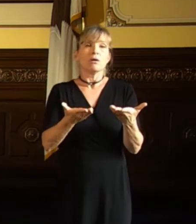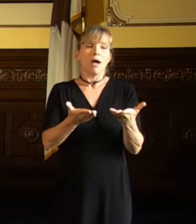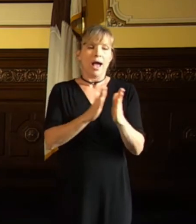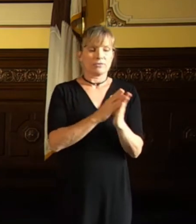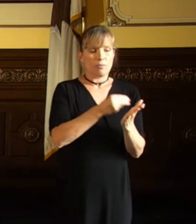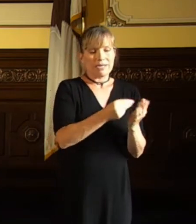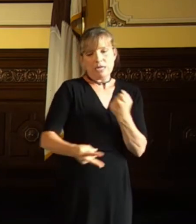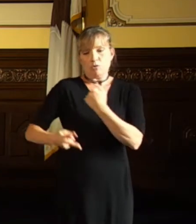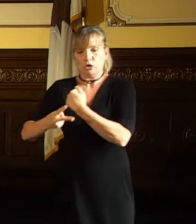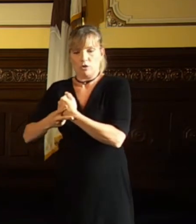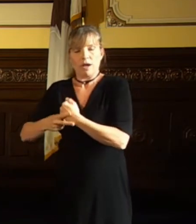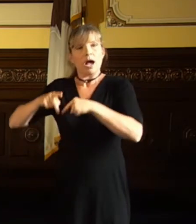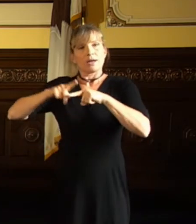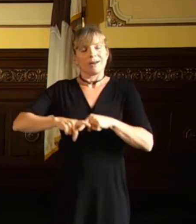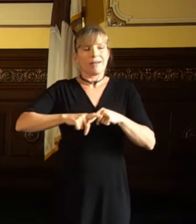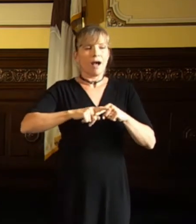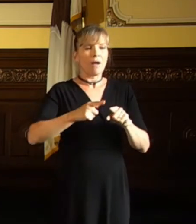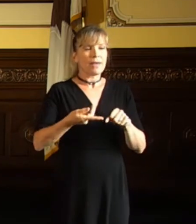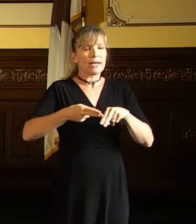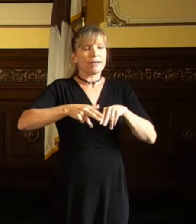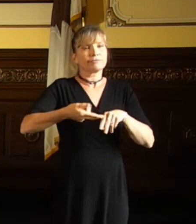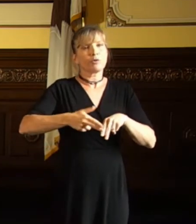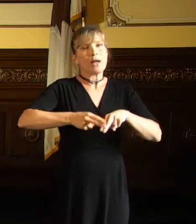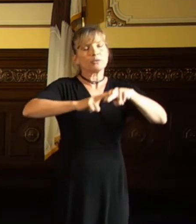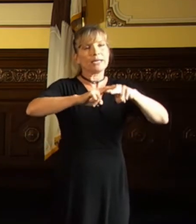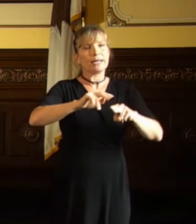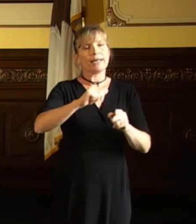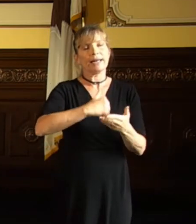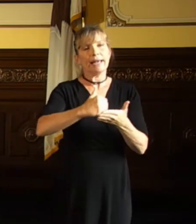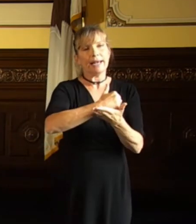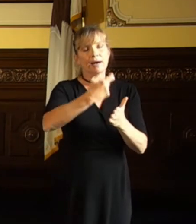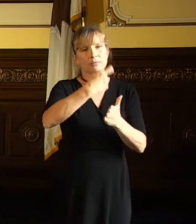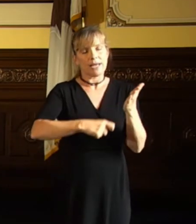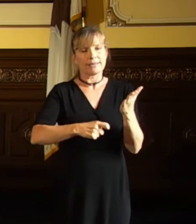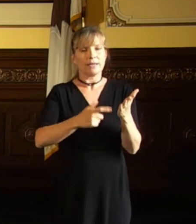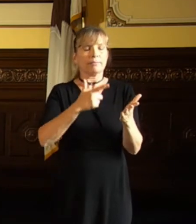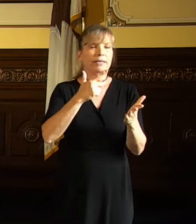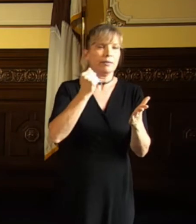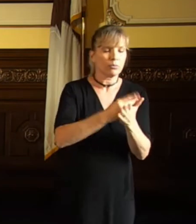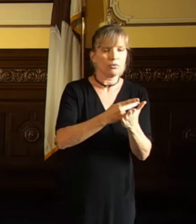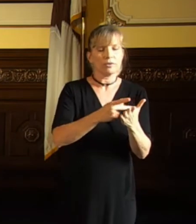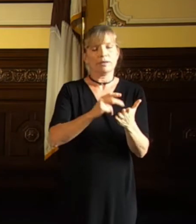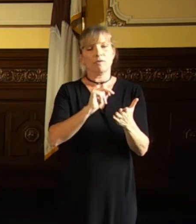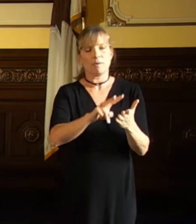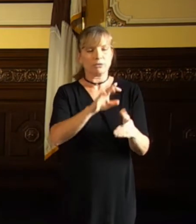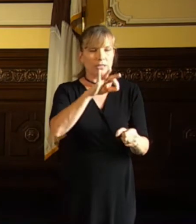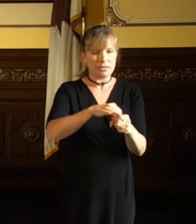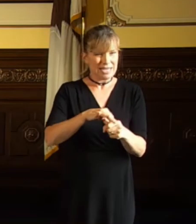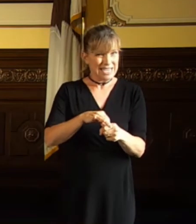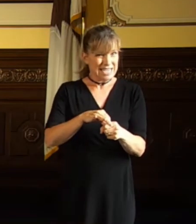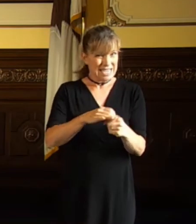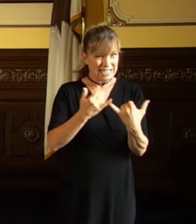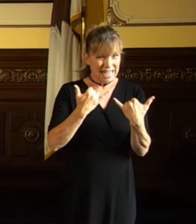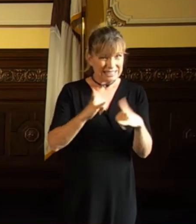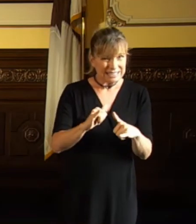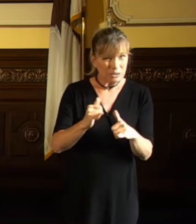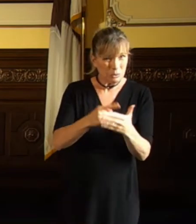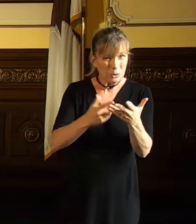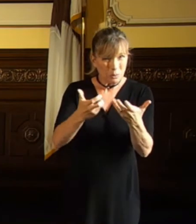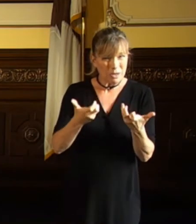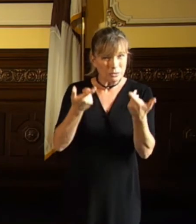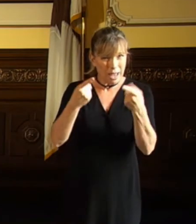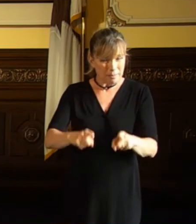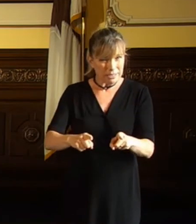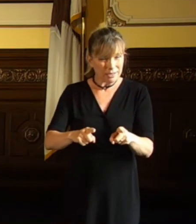reserves that counted on your graduated income tax constitutional amendment getting approved in November's election. Is that still what you want